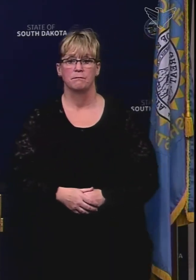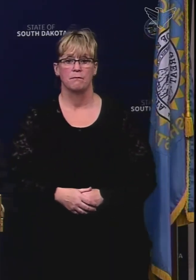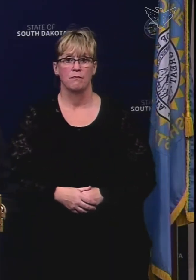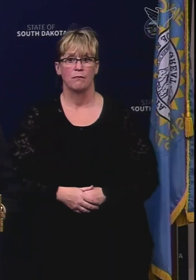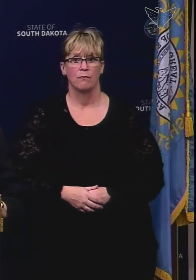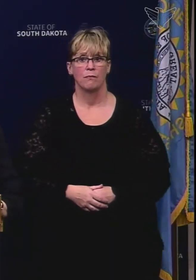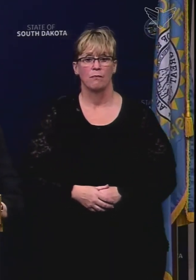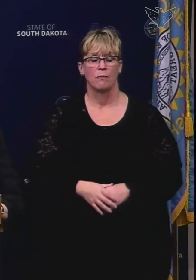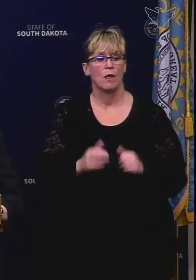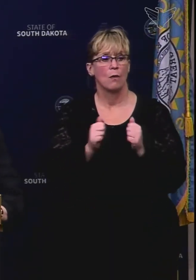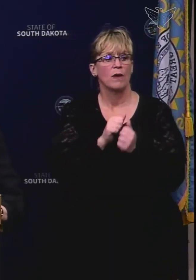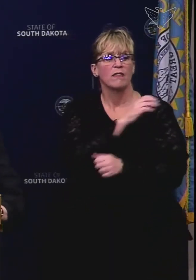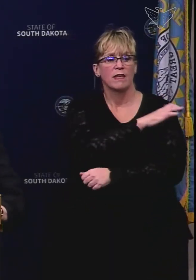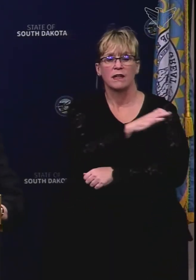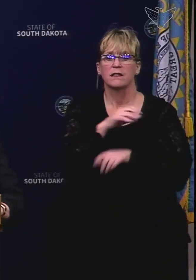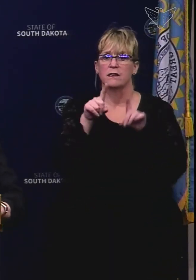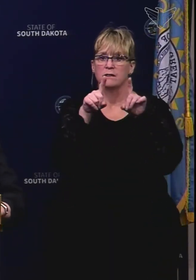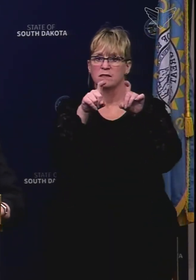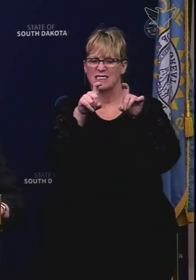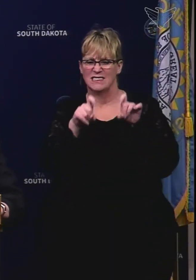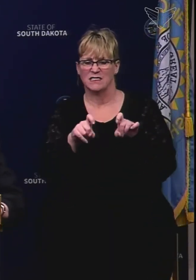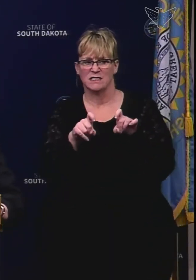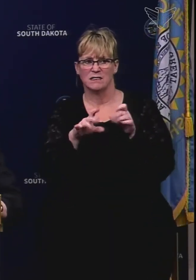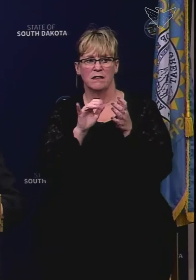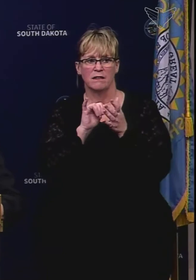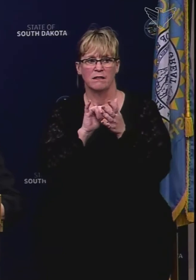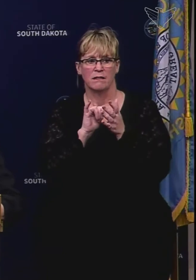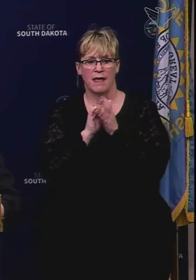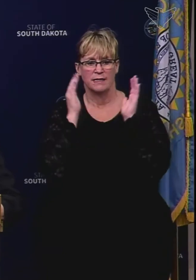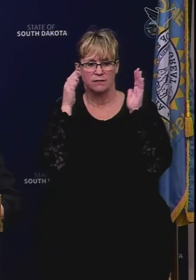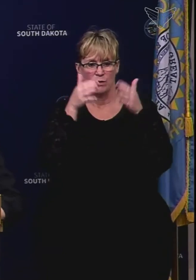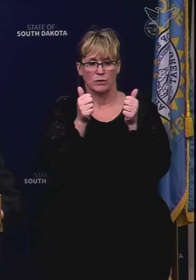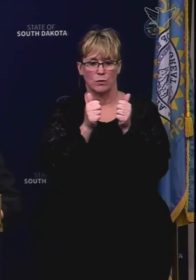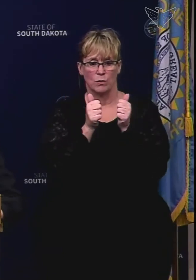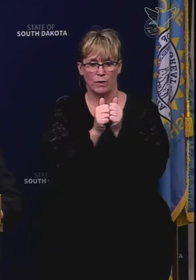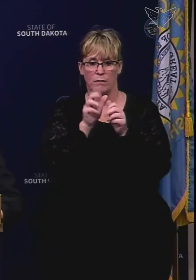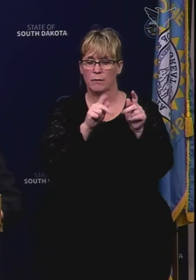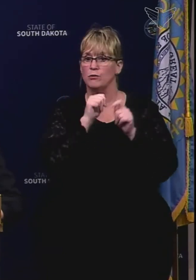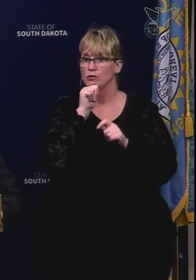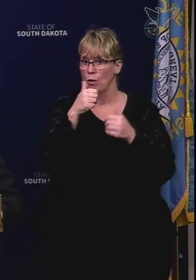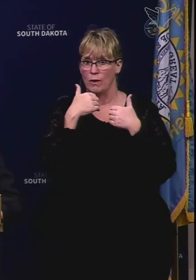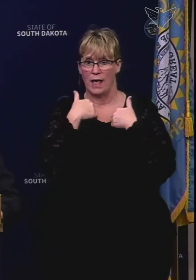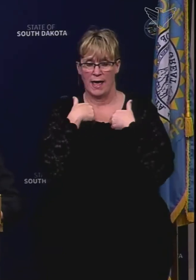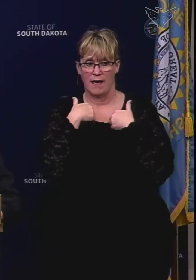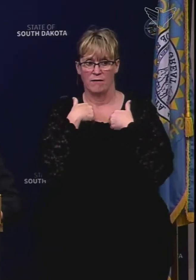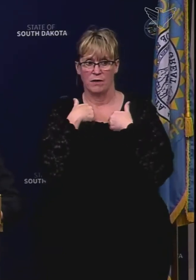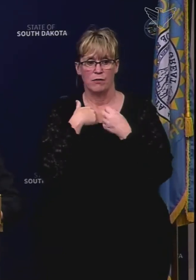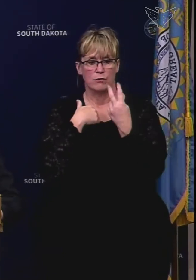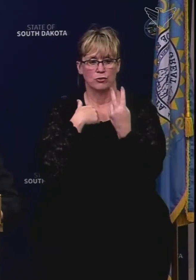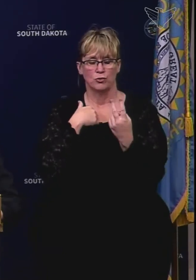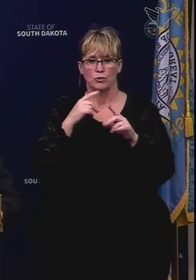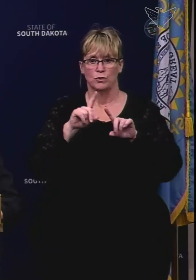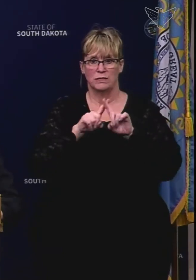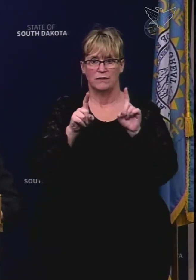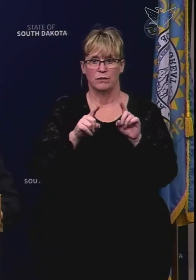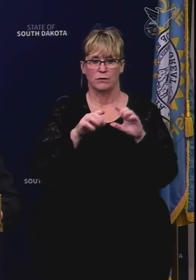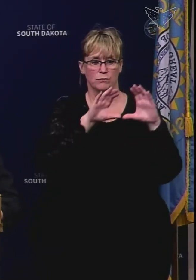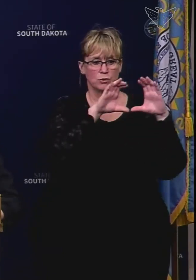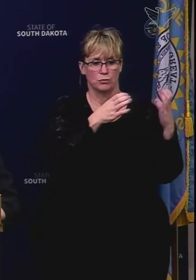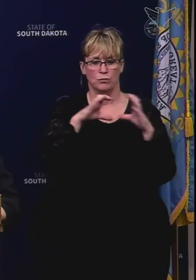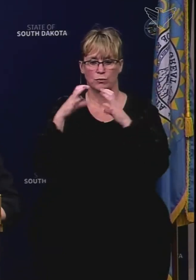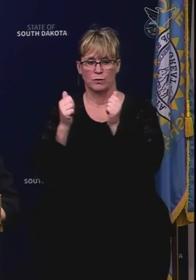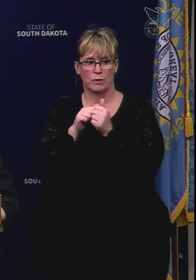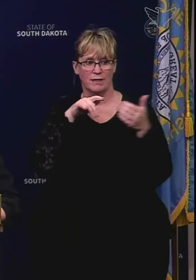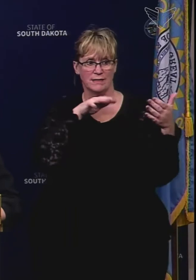So in addition to the clinical trial that's geared towards people that do not have COVID, there are two registries that are part of this study as